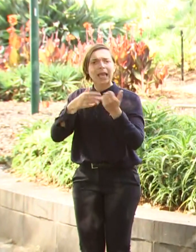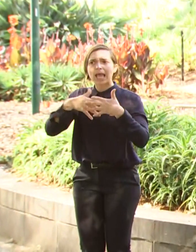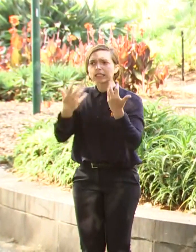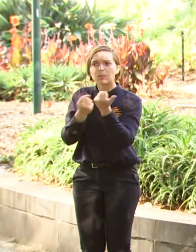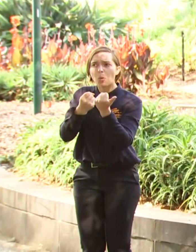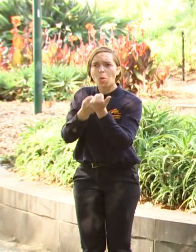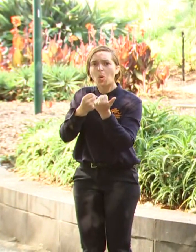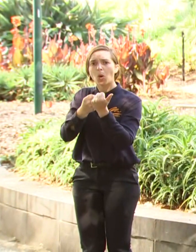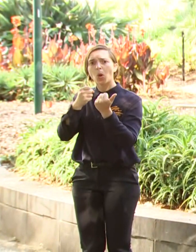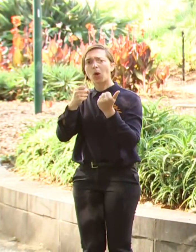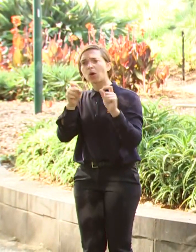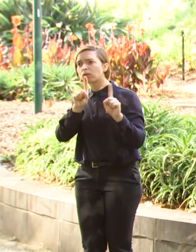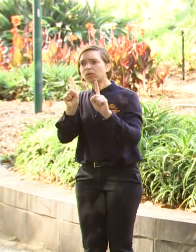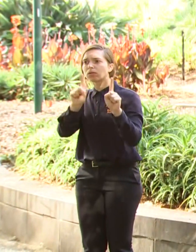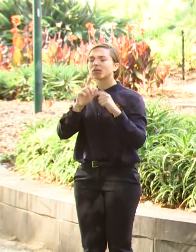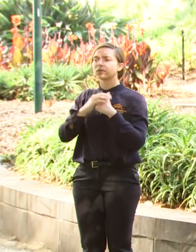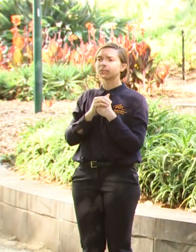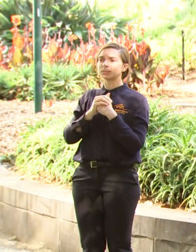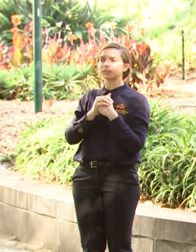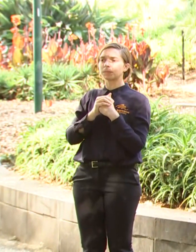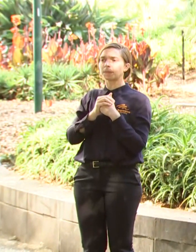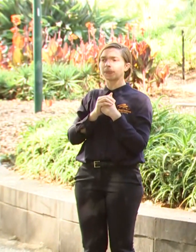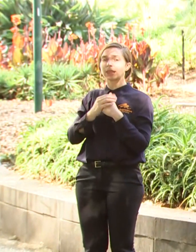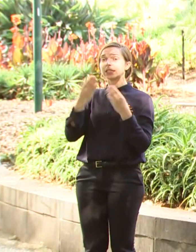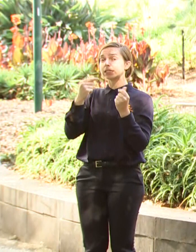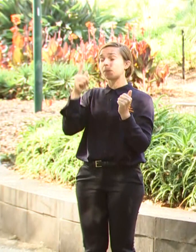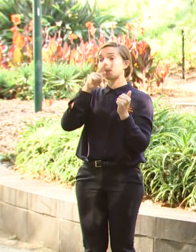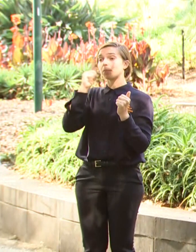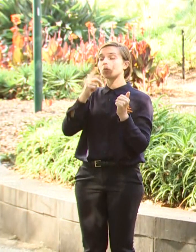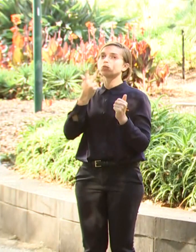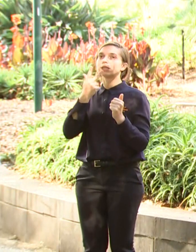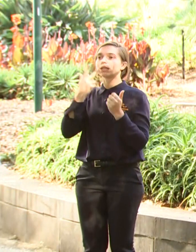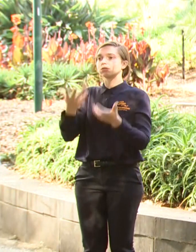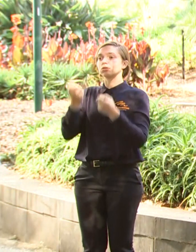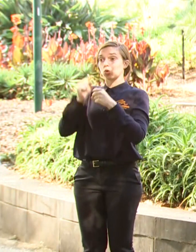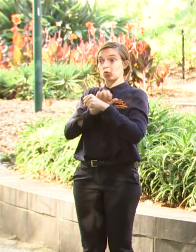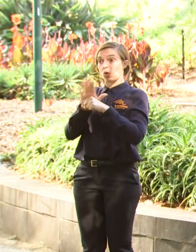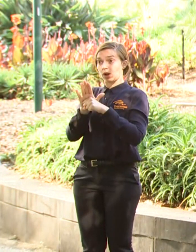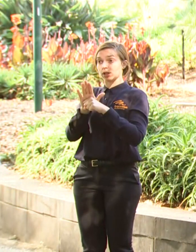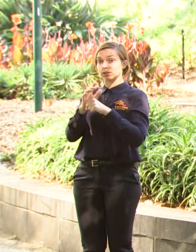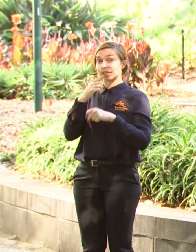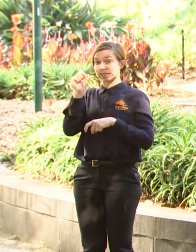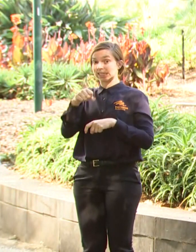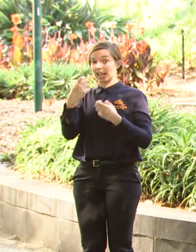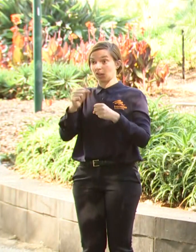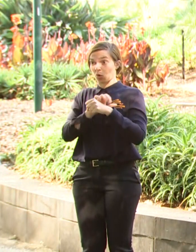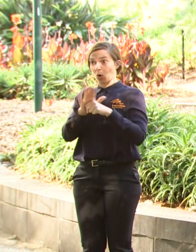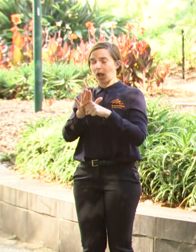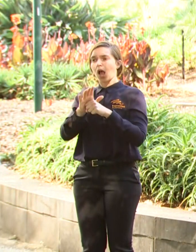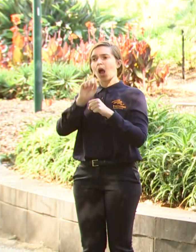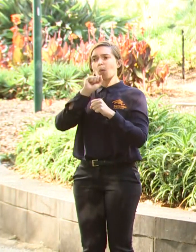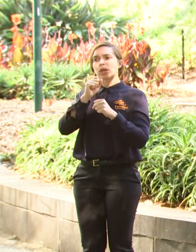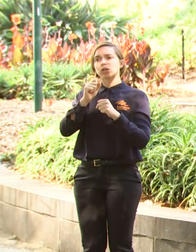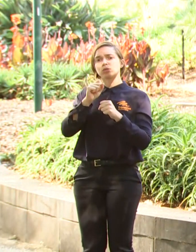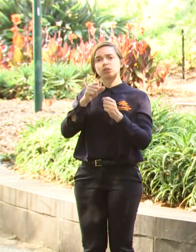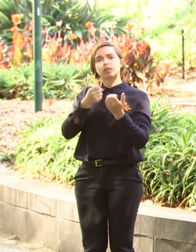number of people who, if they had a positive diagnosis, would be eligible for that $1,500 payment because they do not have a positive